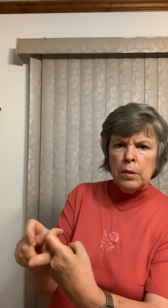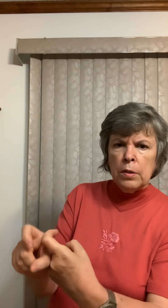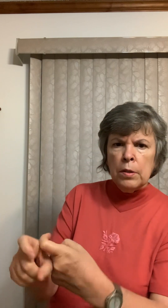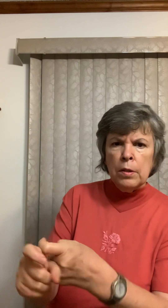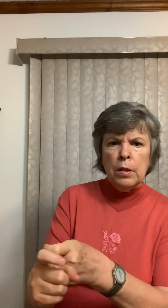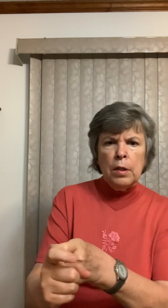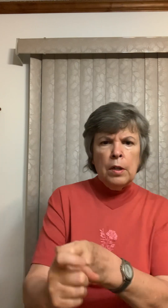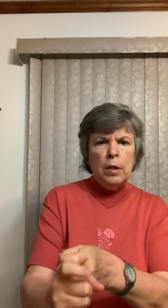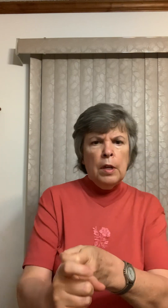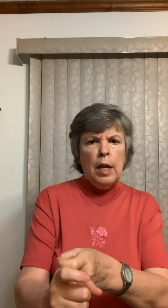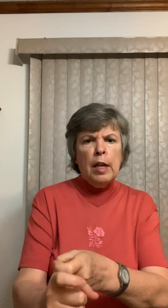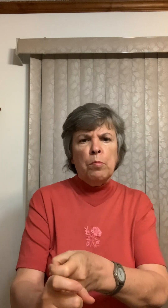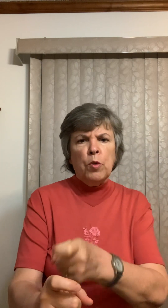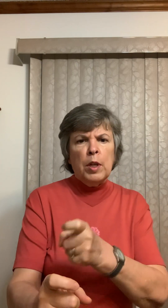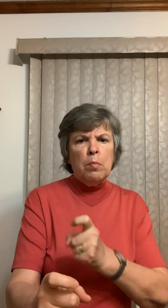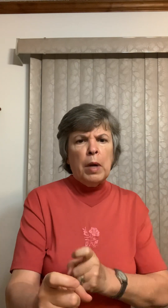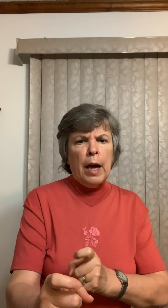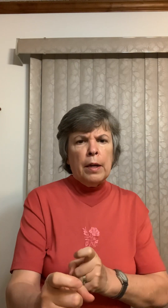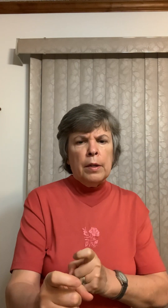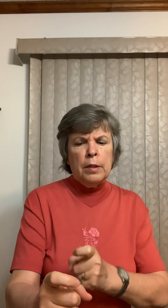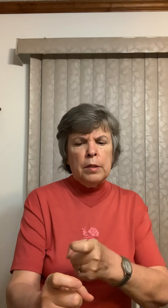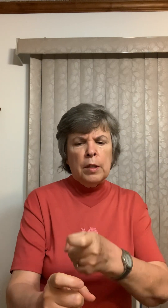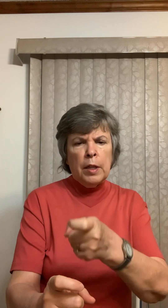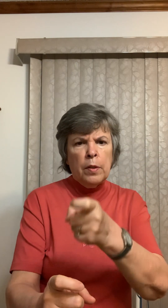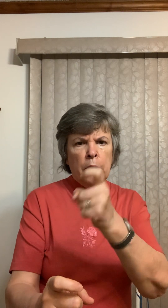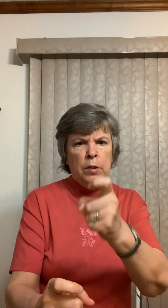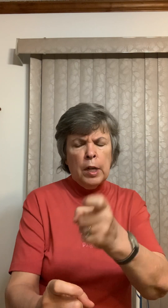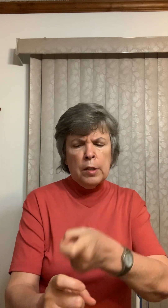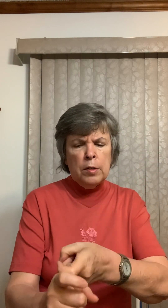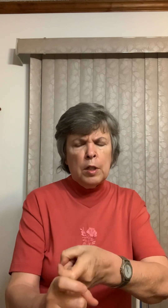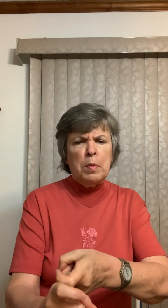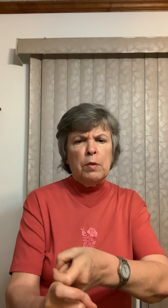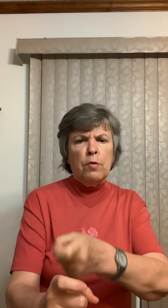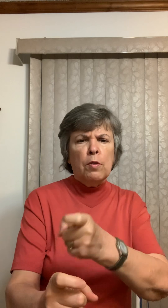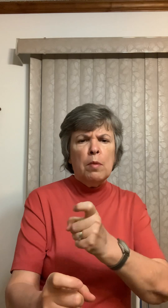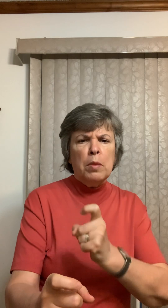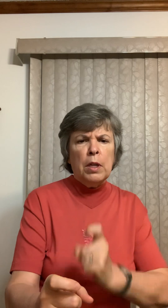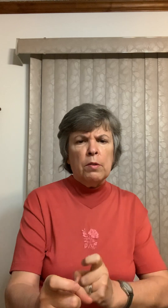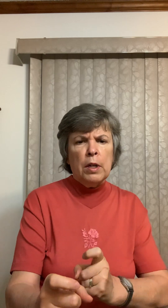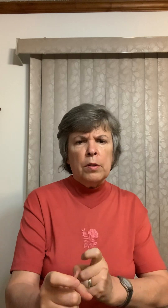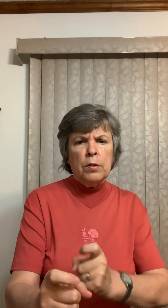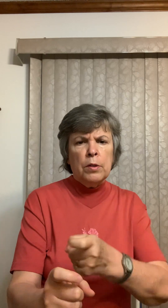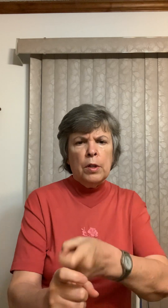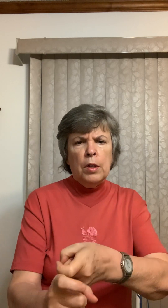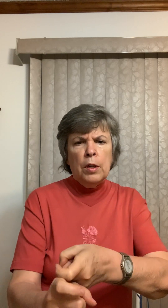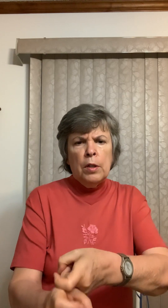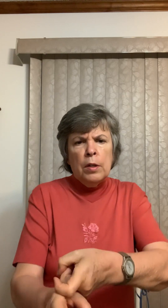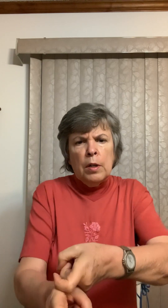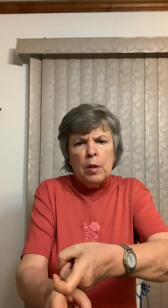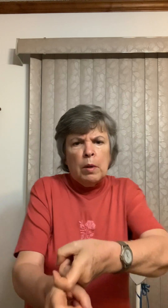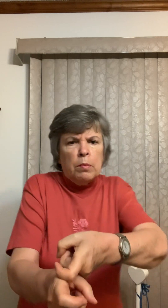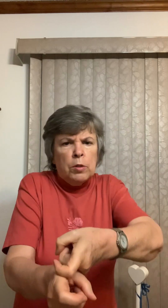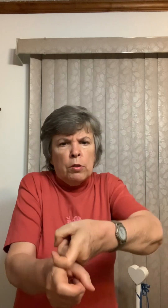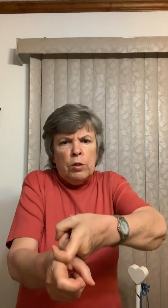this and bring it back. It's like this X is coming from the other X. I'll show it to you